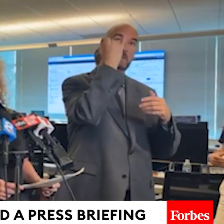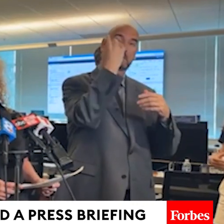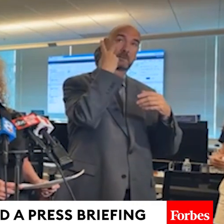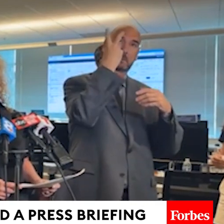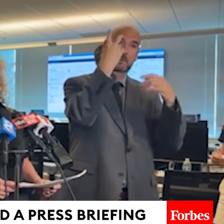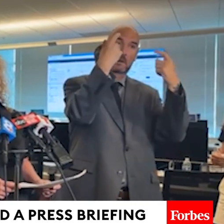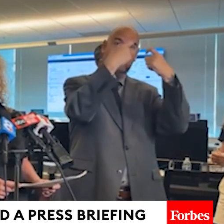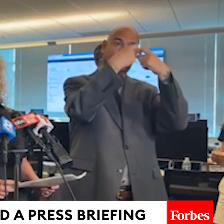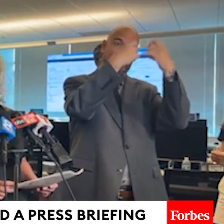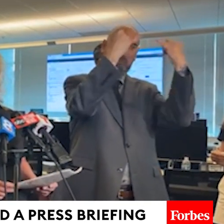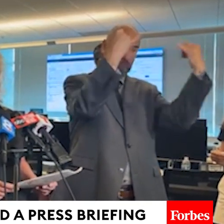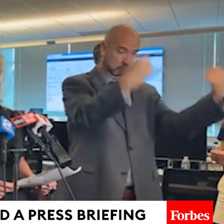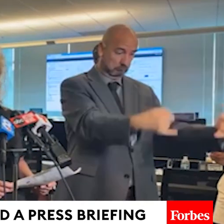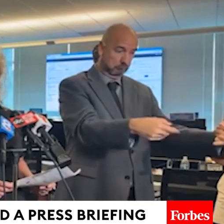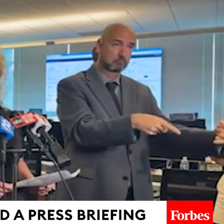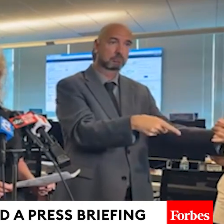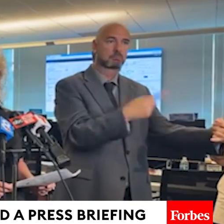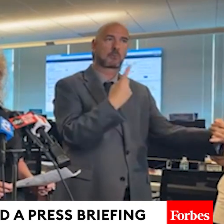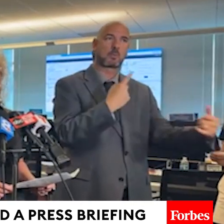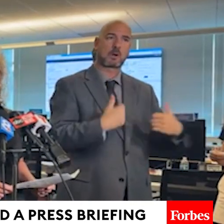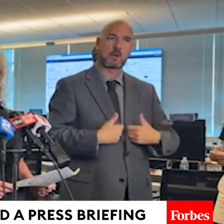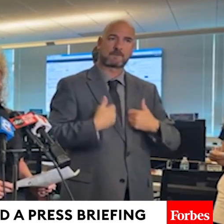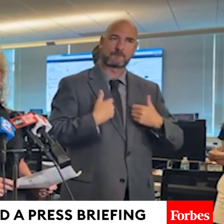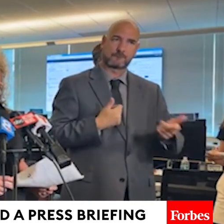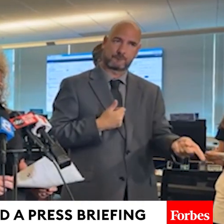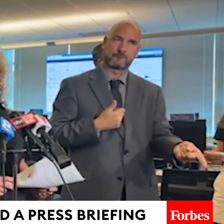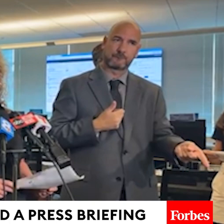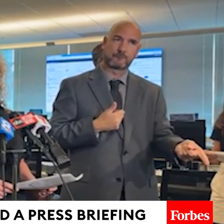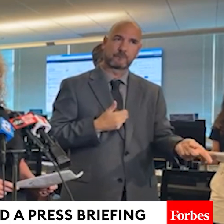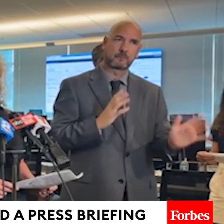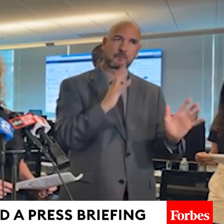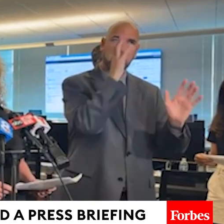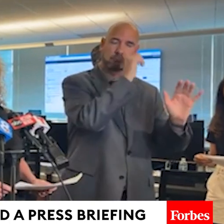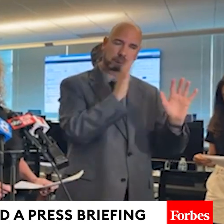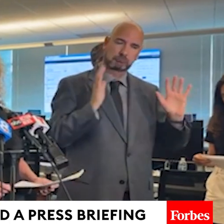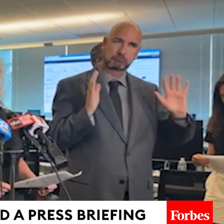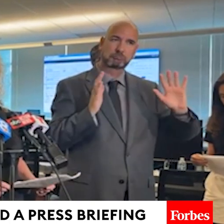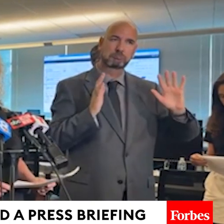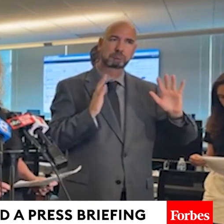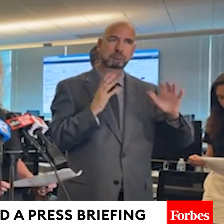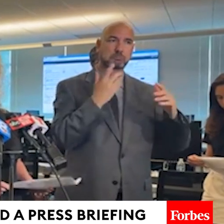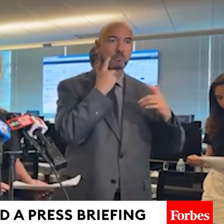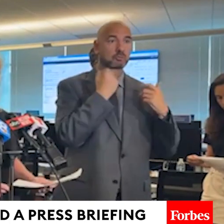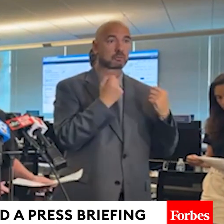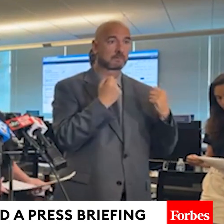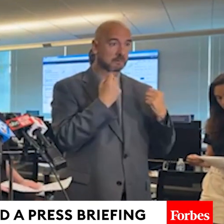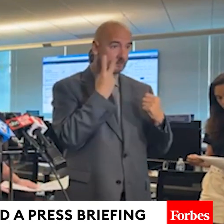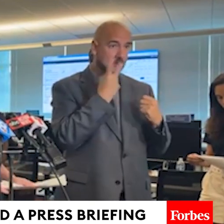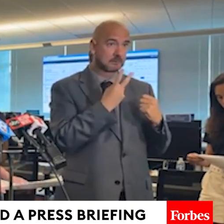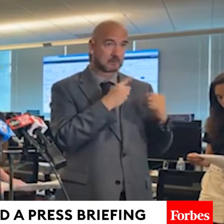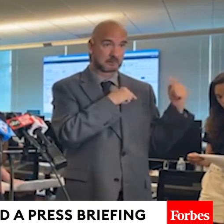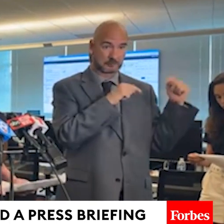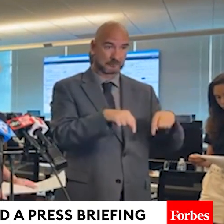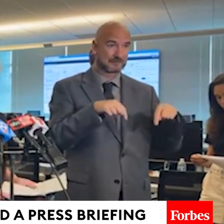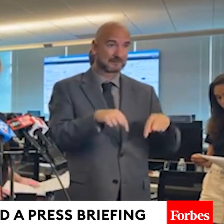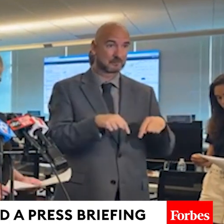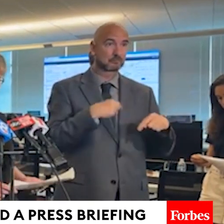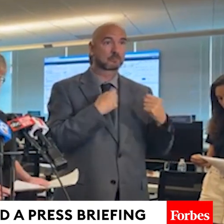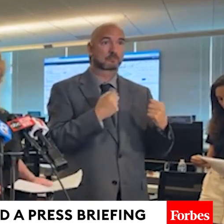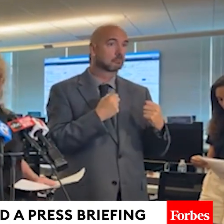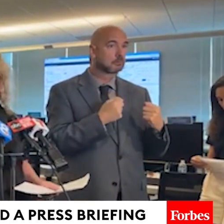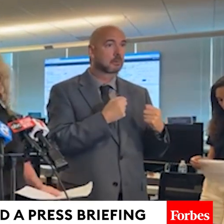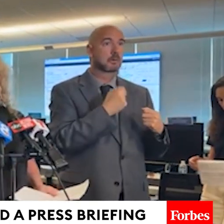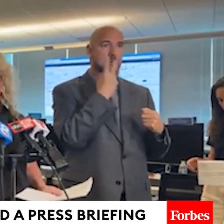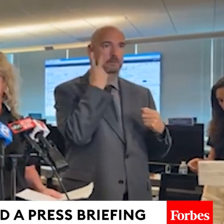lot of down power lines and a lot of flooding in our area. Just to get here today, I had to, risk a